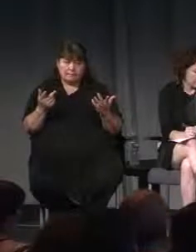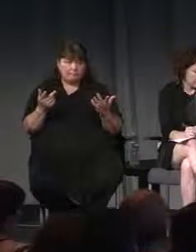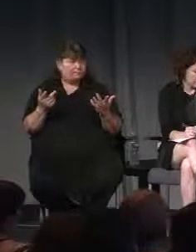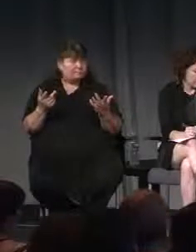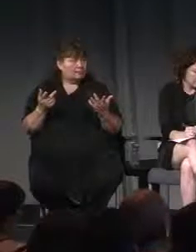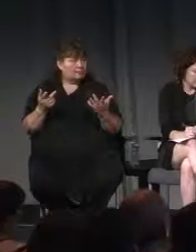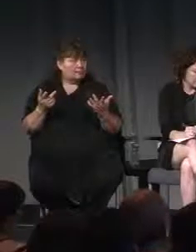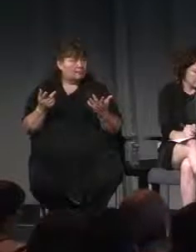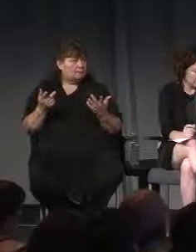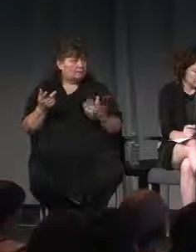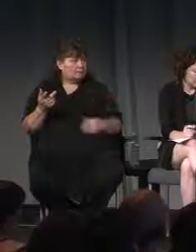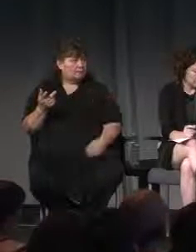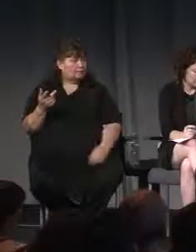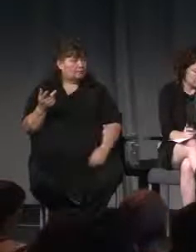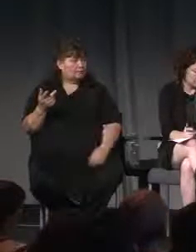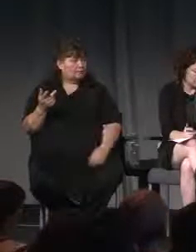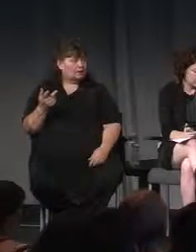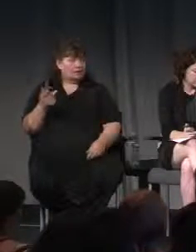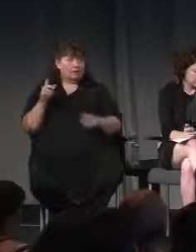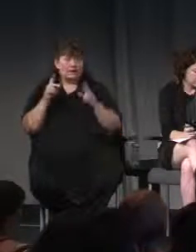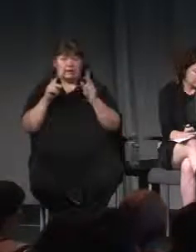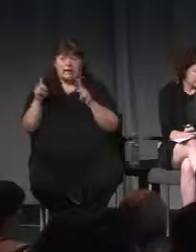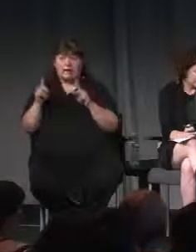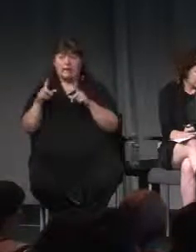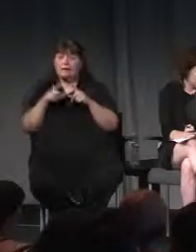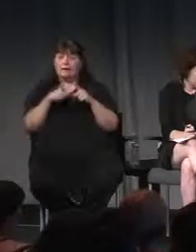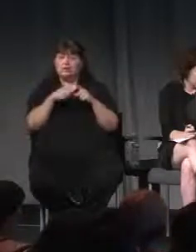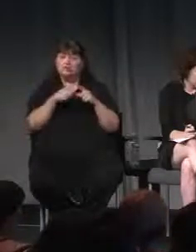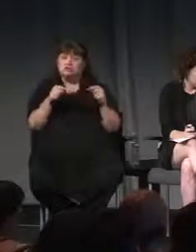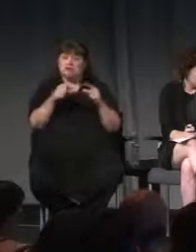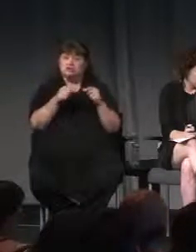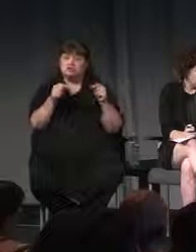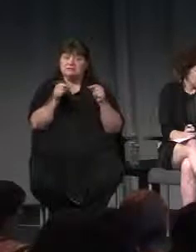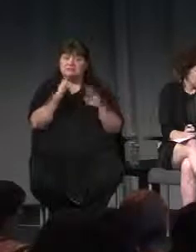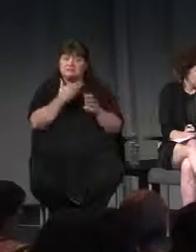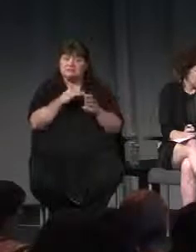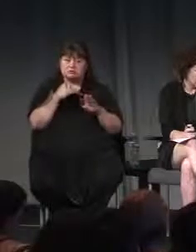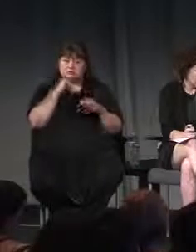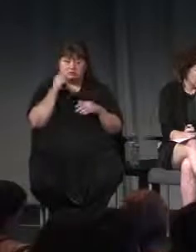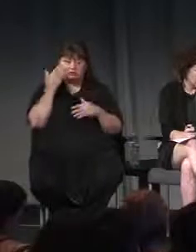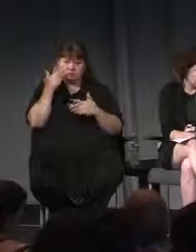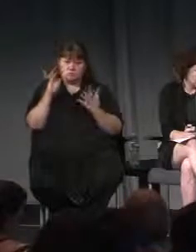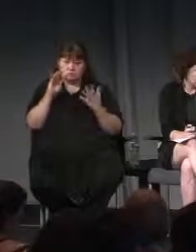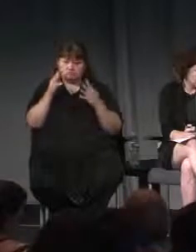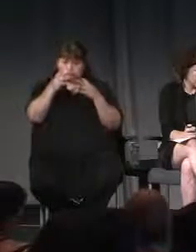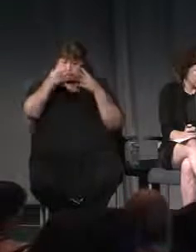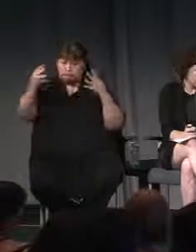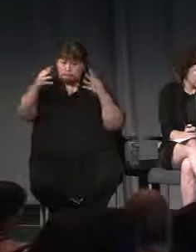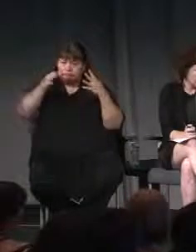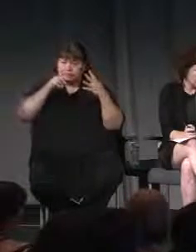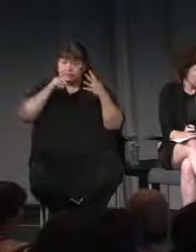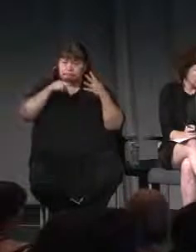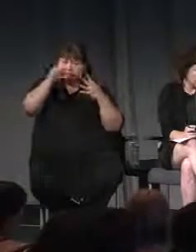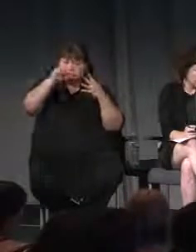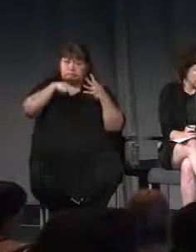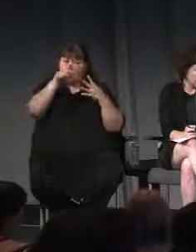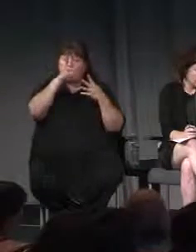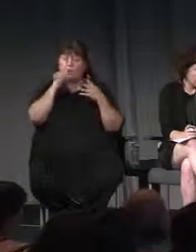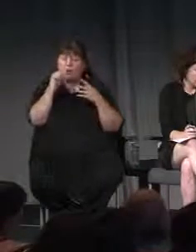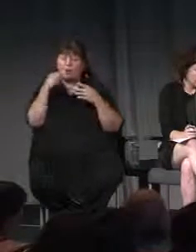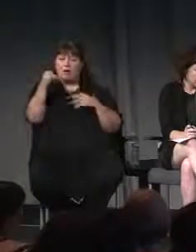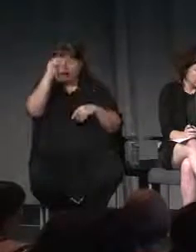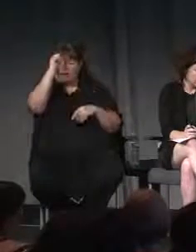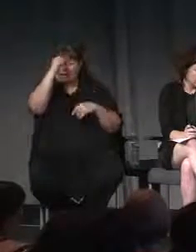a Japanese musician who doesn't know the 5-line staff, or an Indian musician who didn't